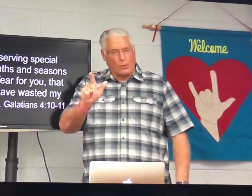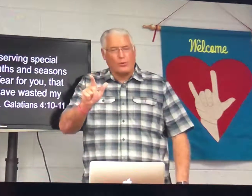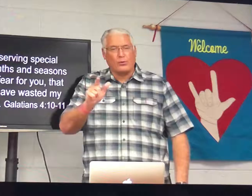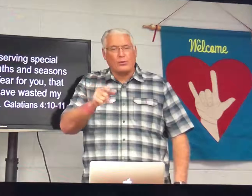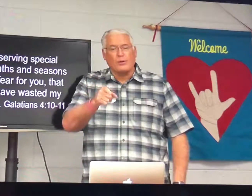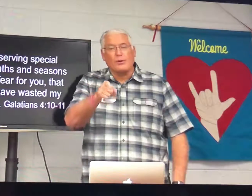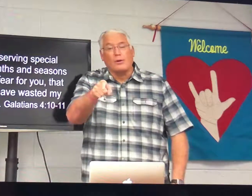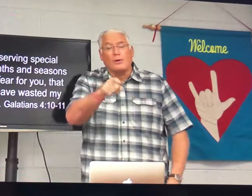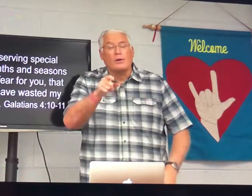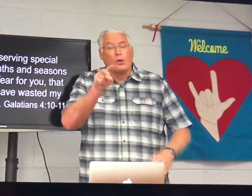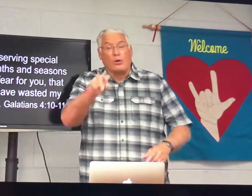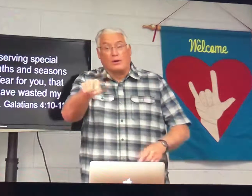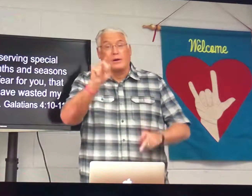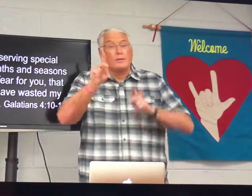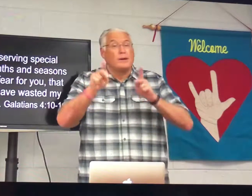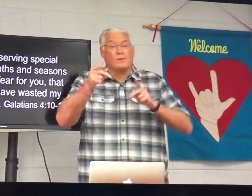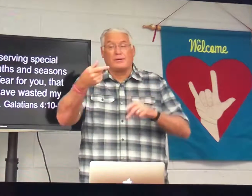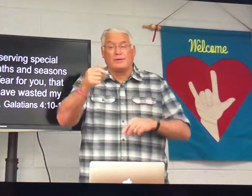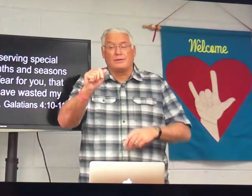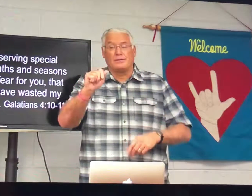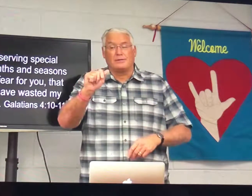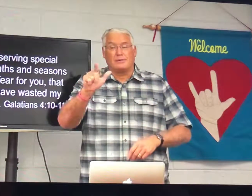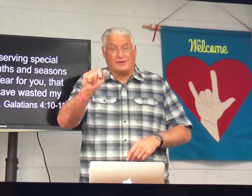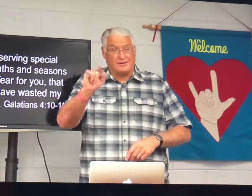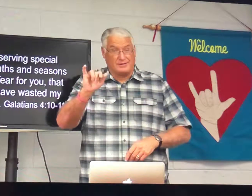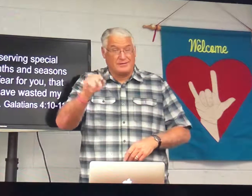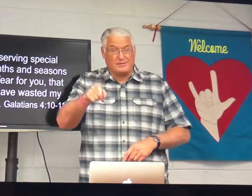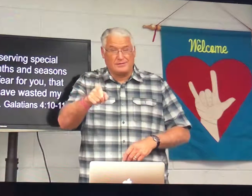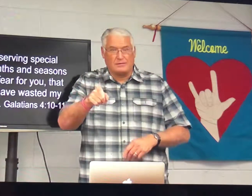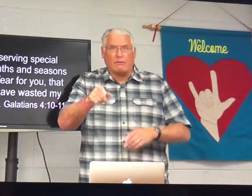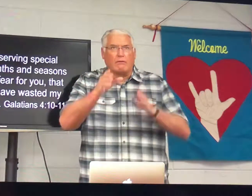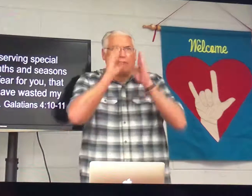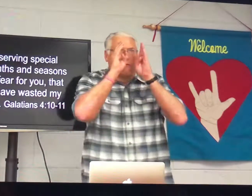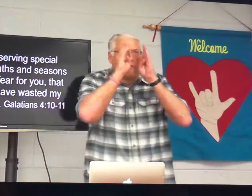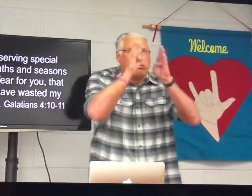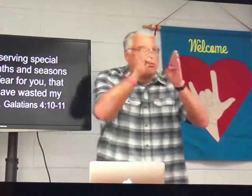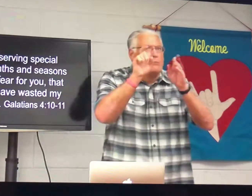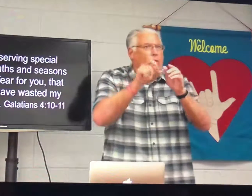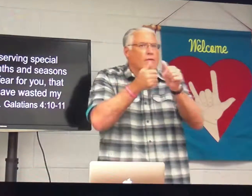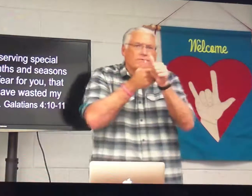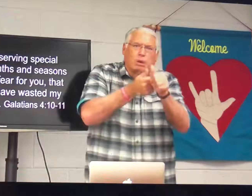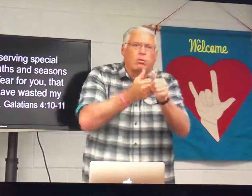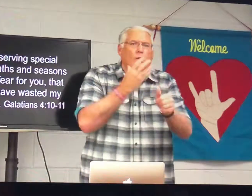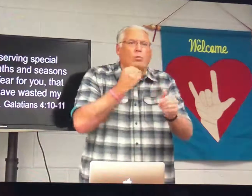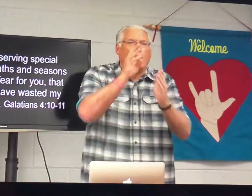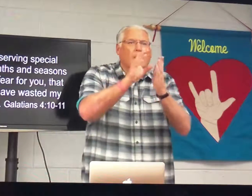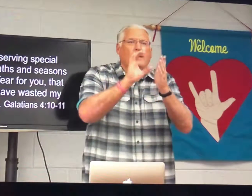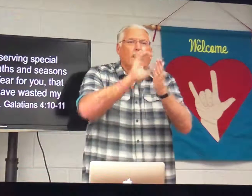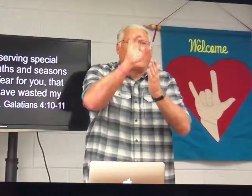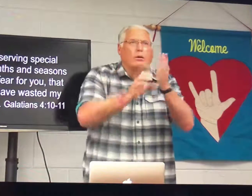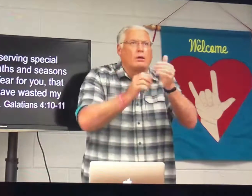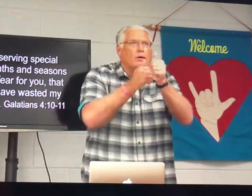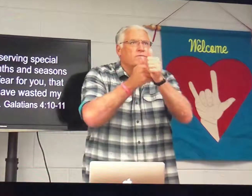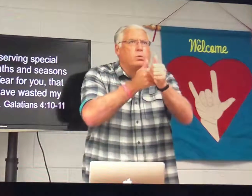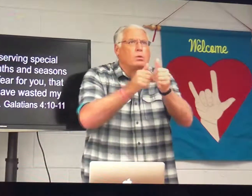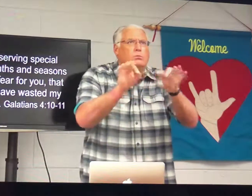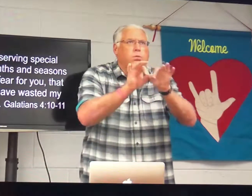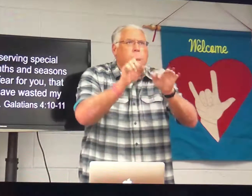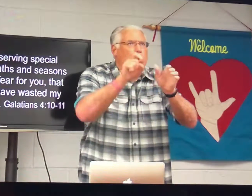So it's a 3-1. I tried to get him with that cutter, and he takes it just off the plate. You absolutely could have even